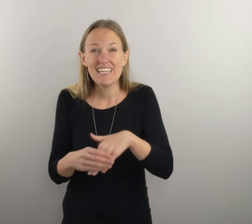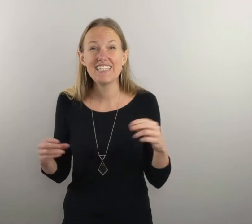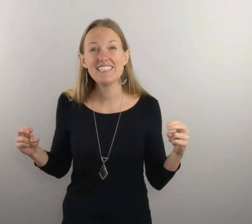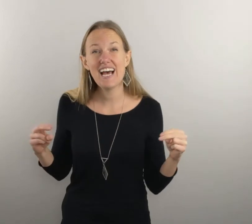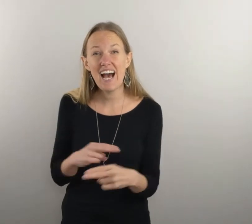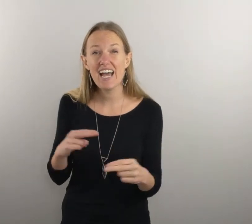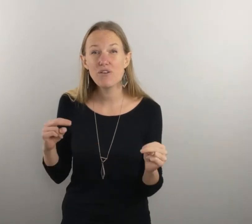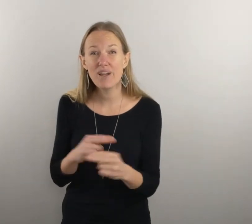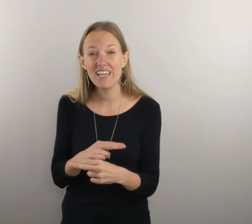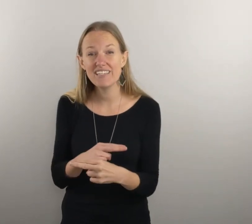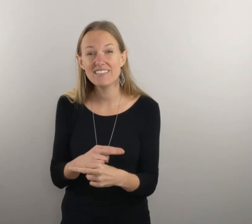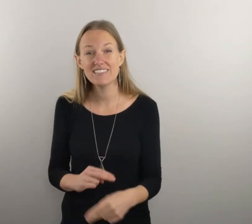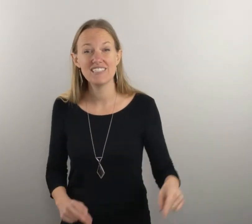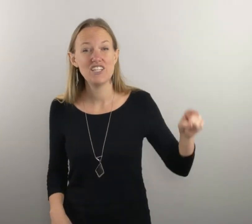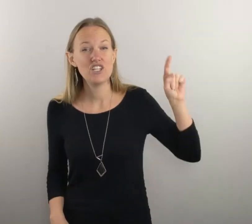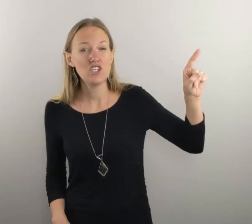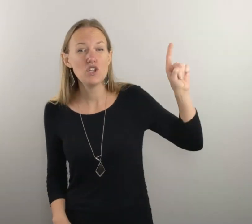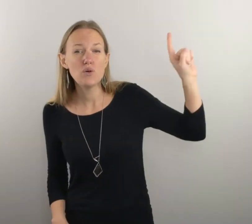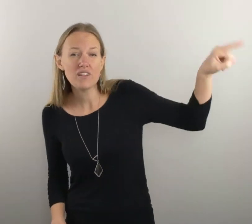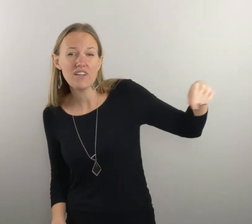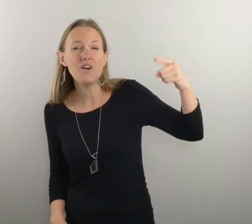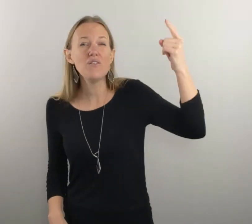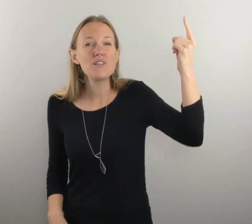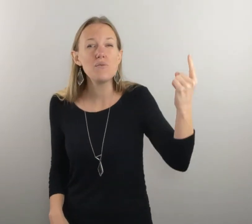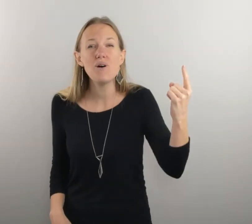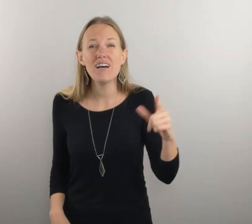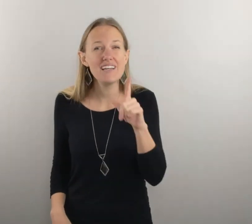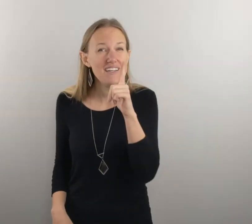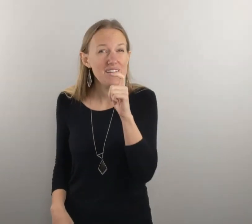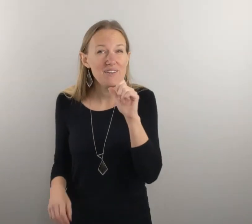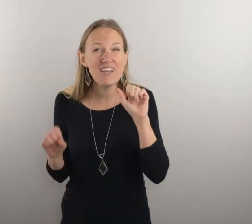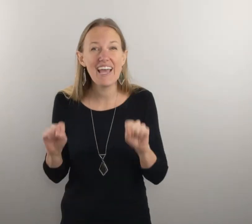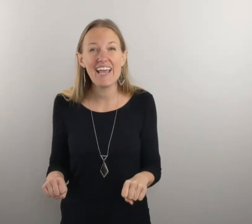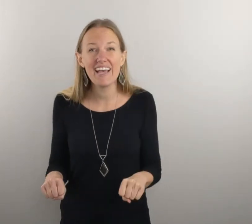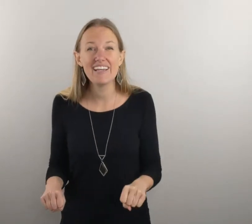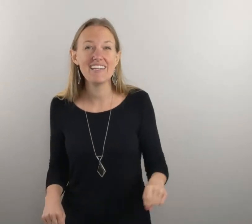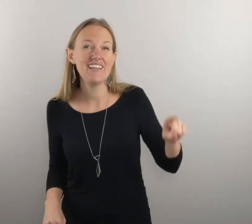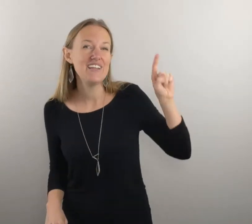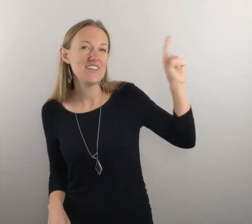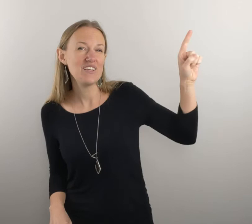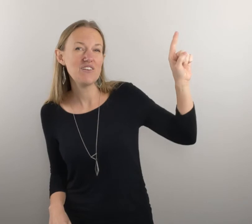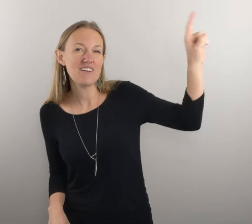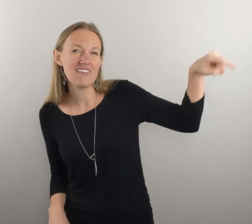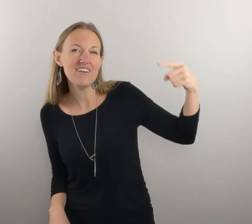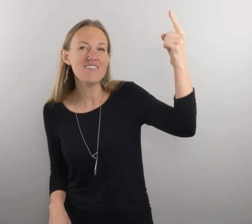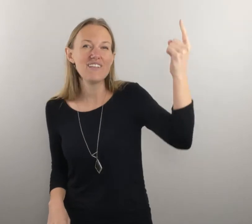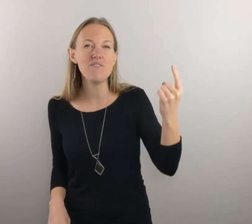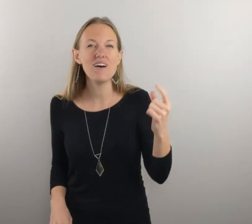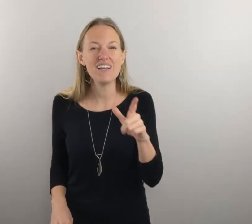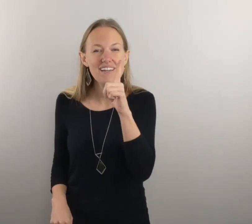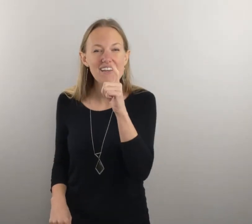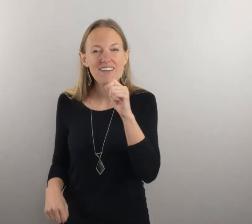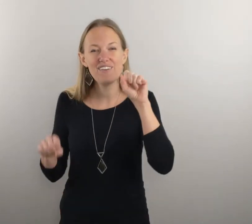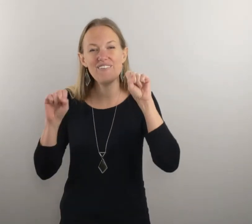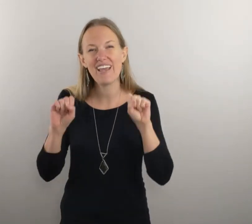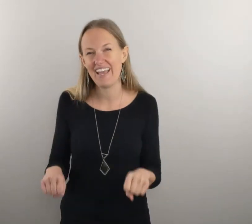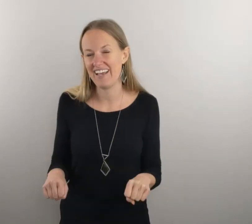into highways. You are the only one who can. You are the only one who can.